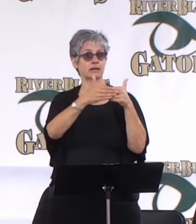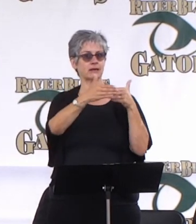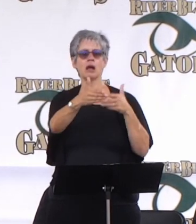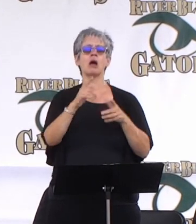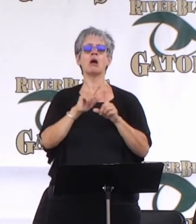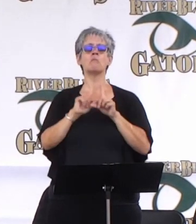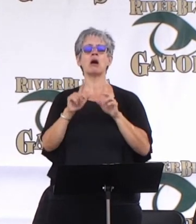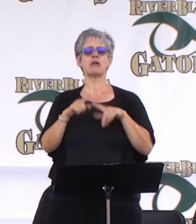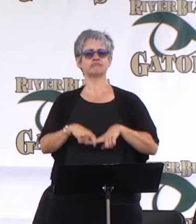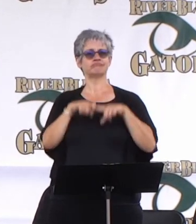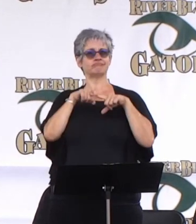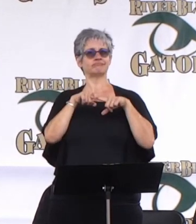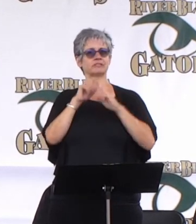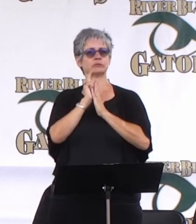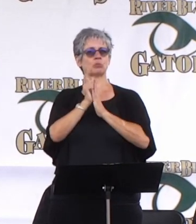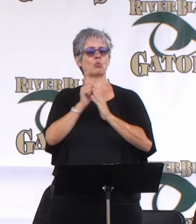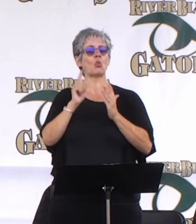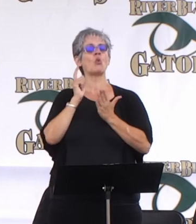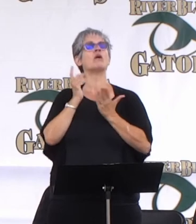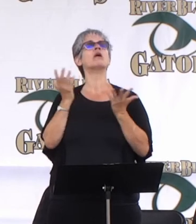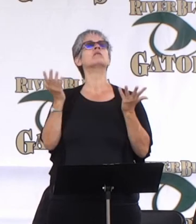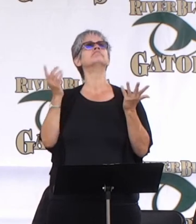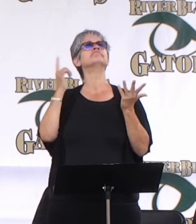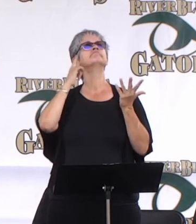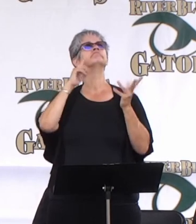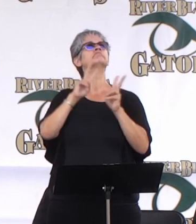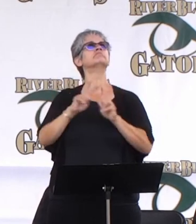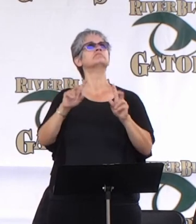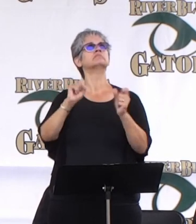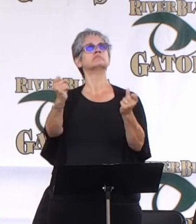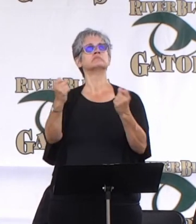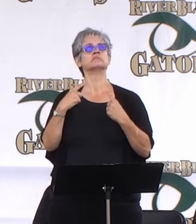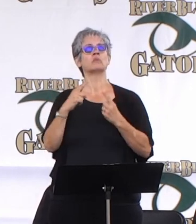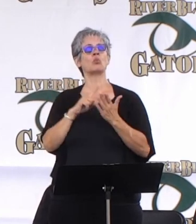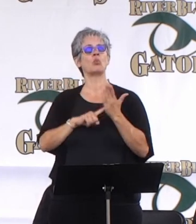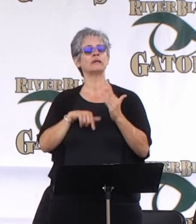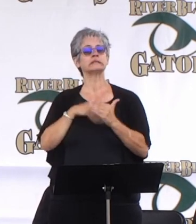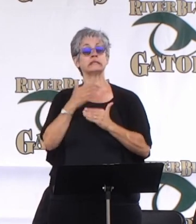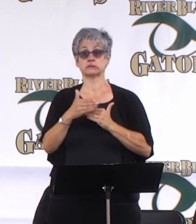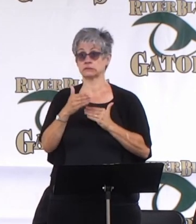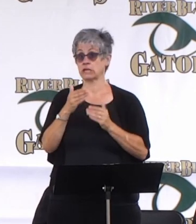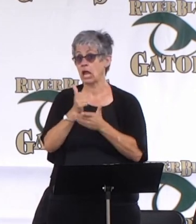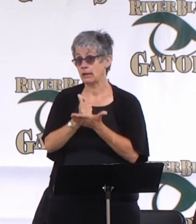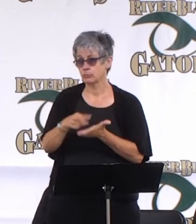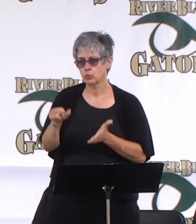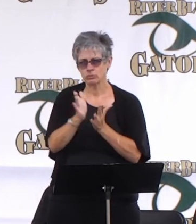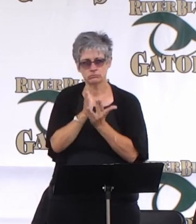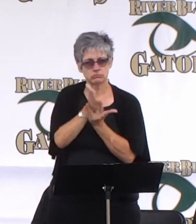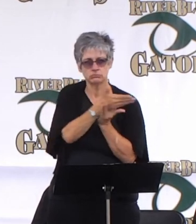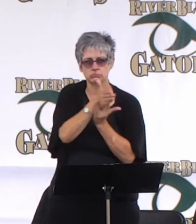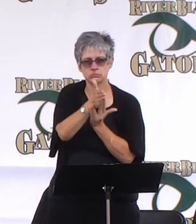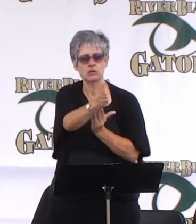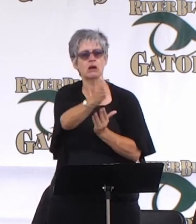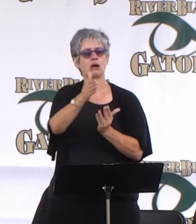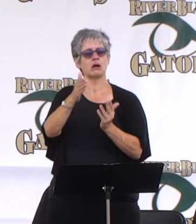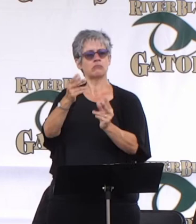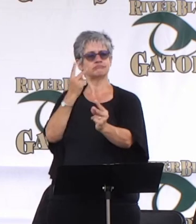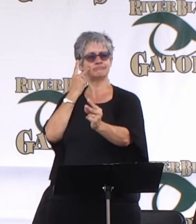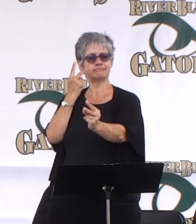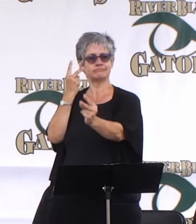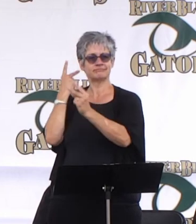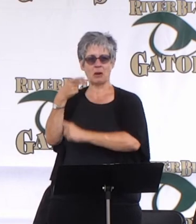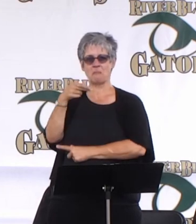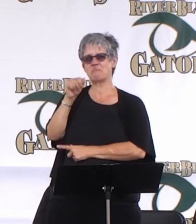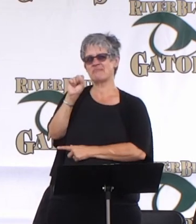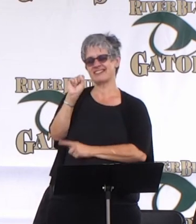the question, what comes next? To help you navigate the future, I would like for us to look to the lessons of the past, and there is